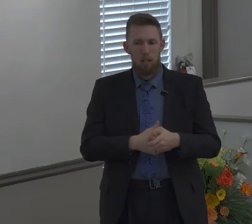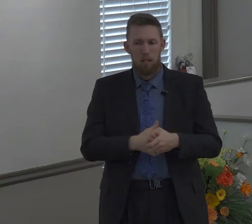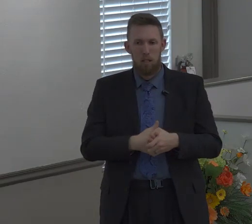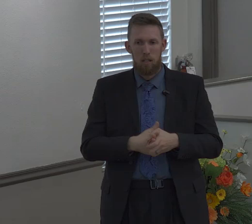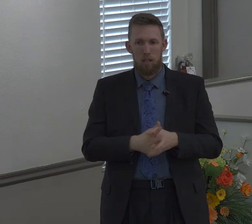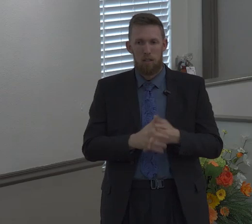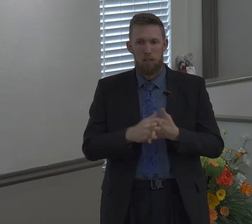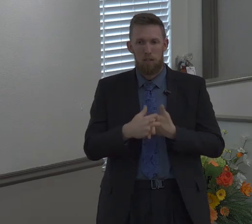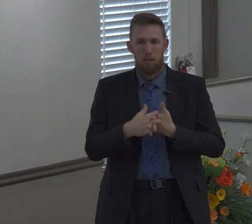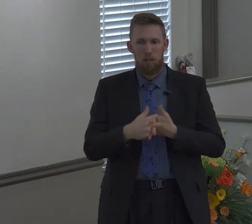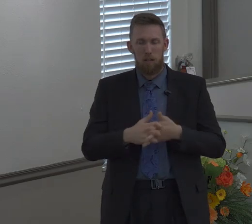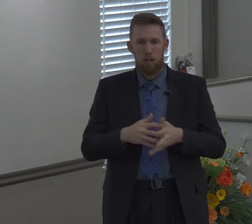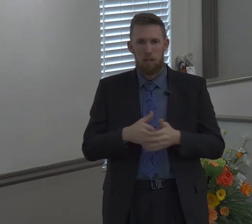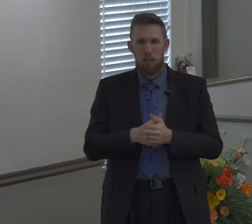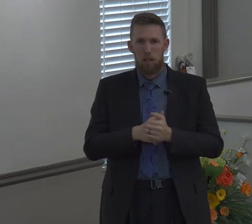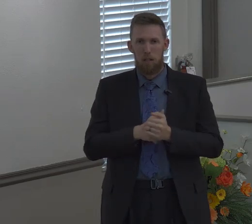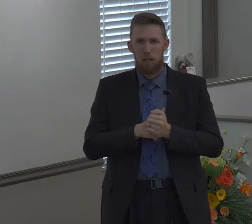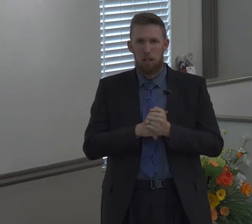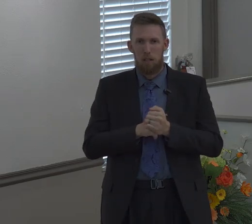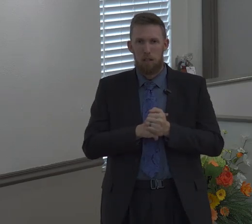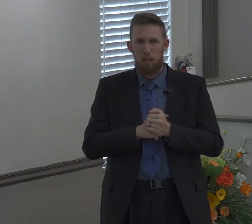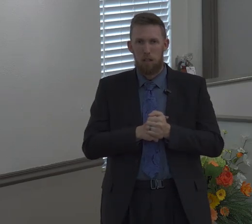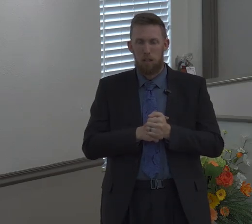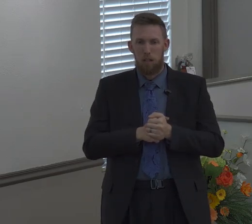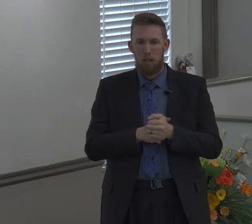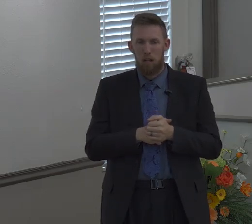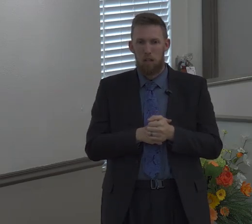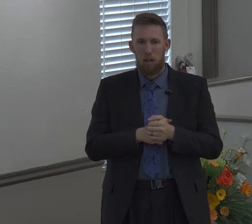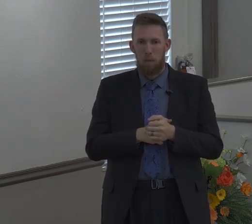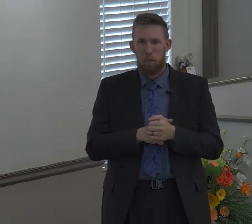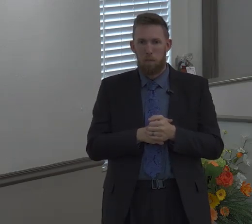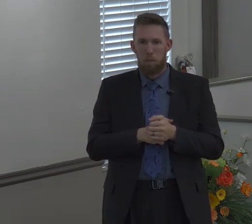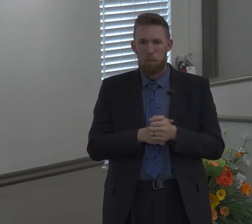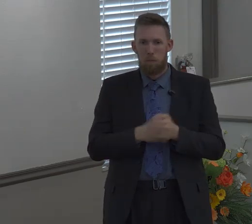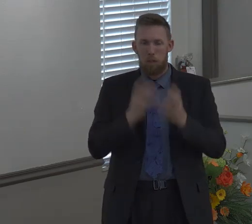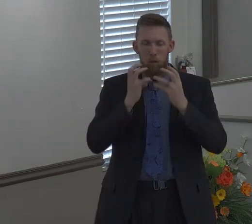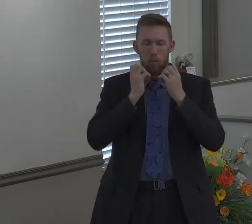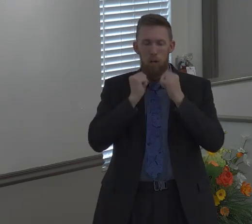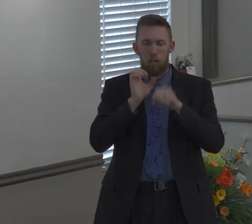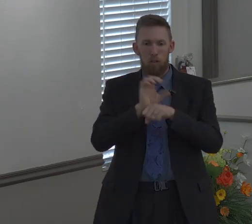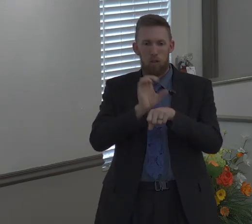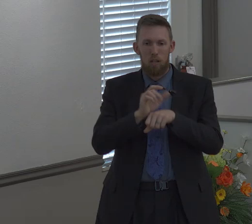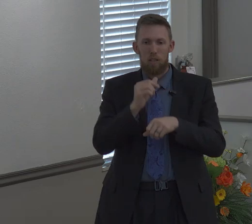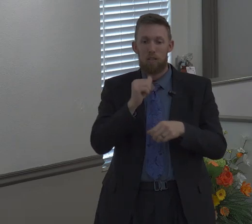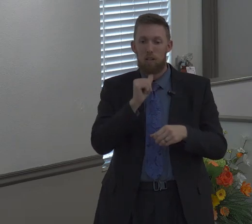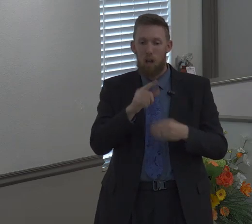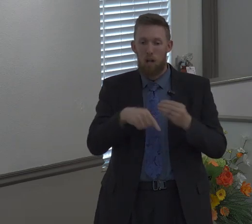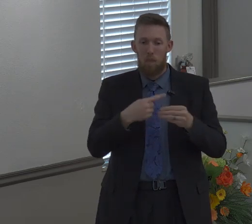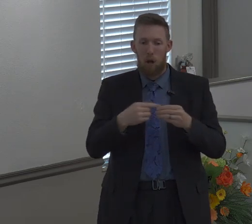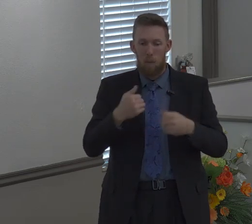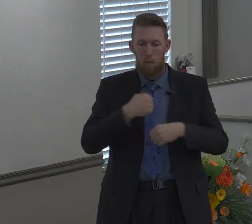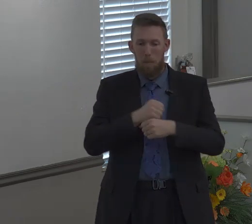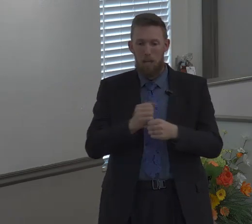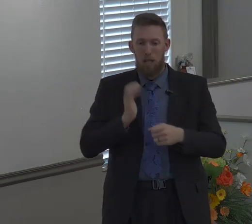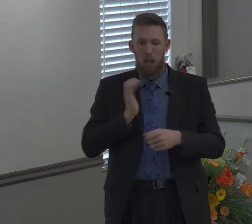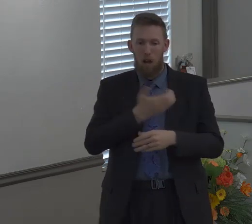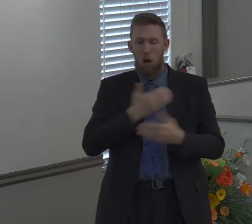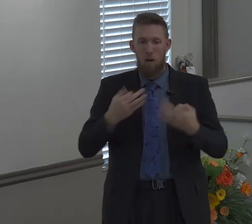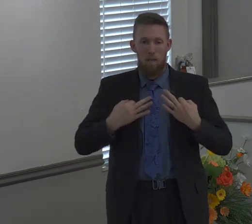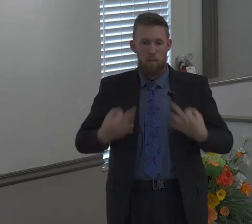really like that. You see, beloved, it's not about exciting our flesh. It's